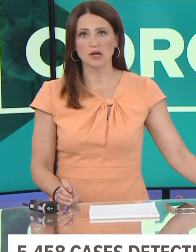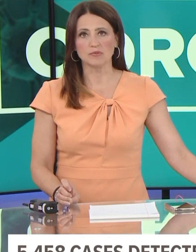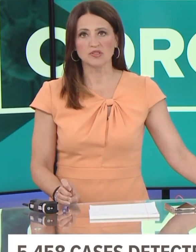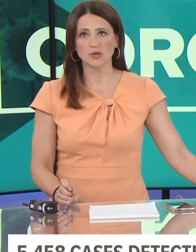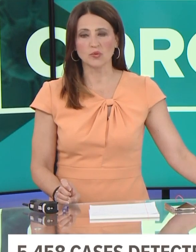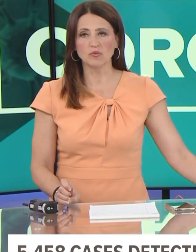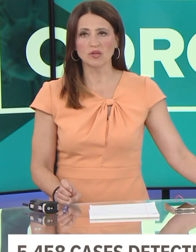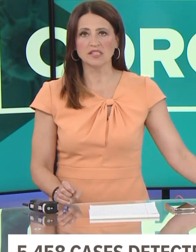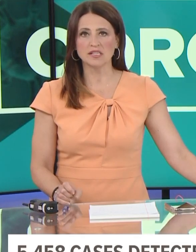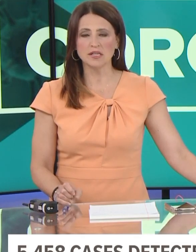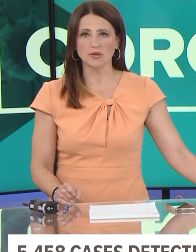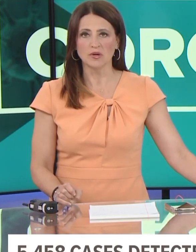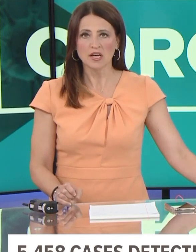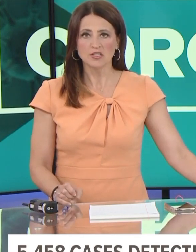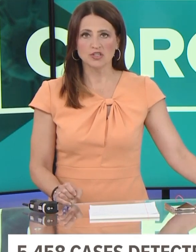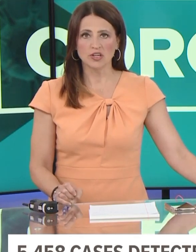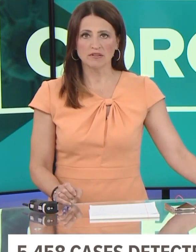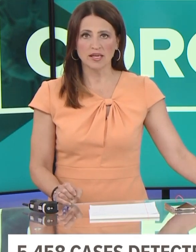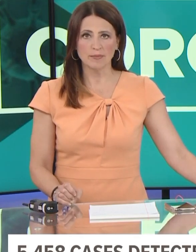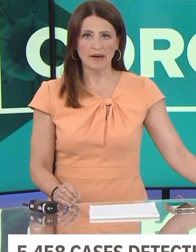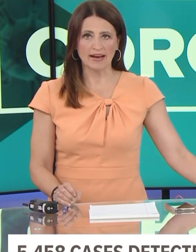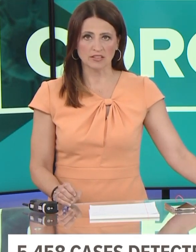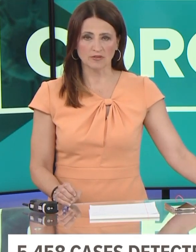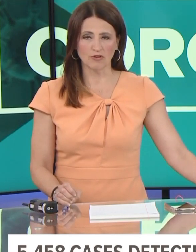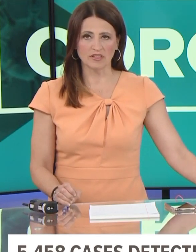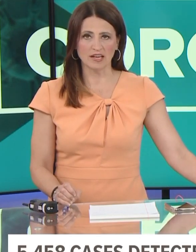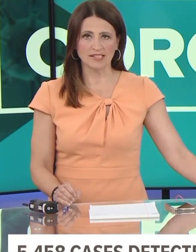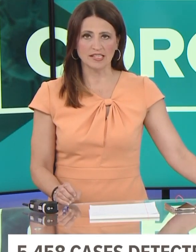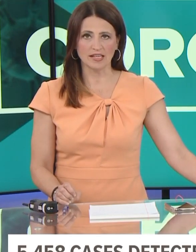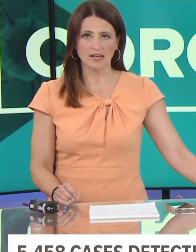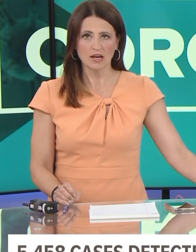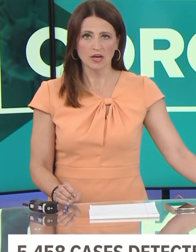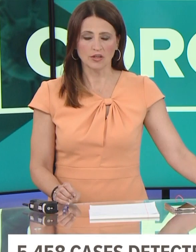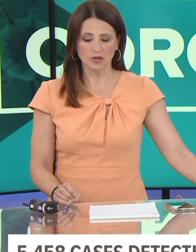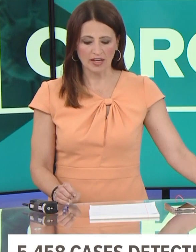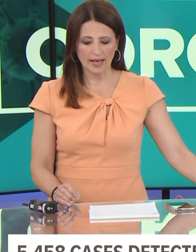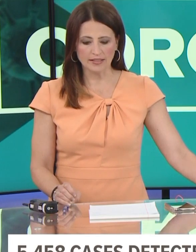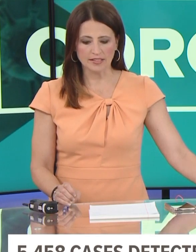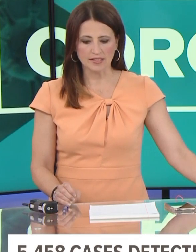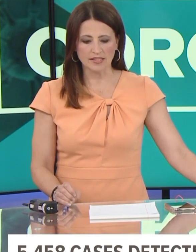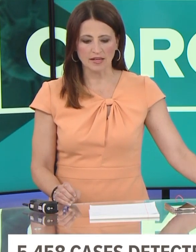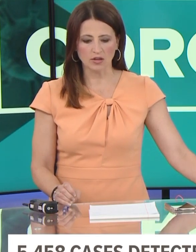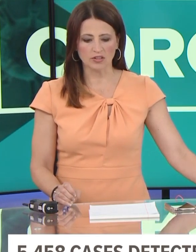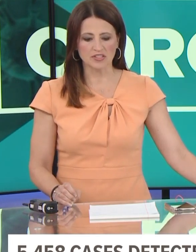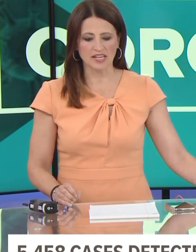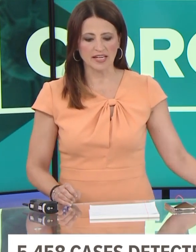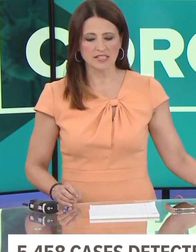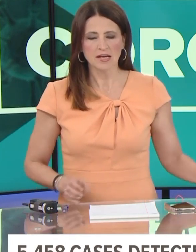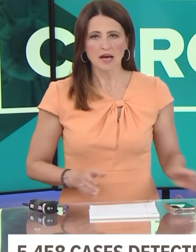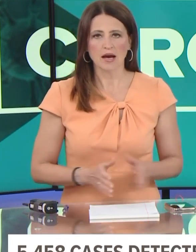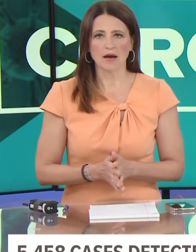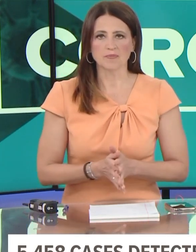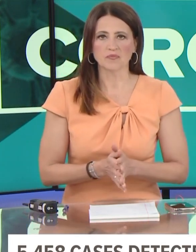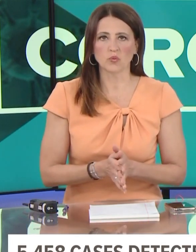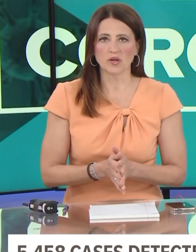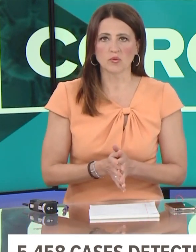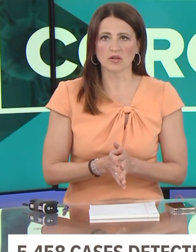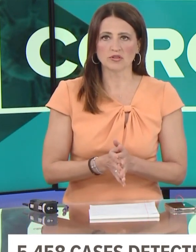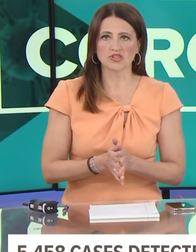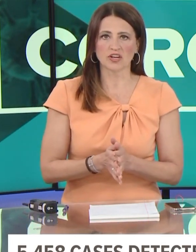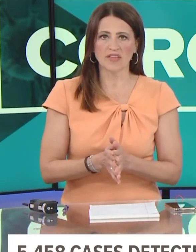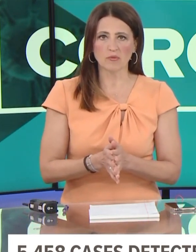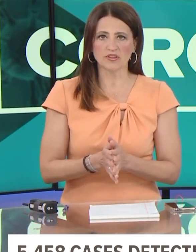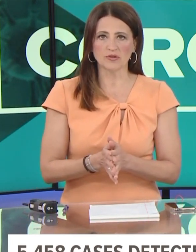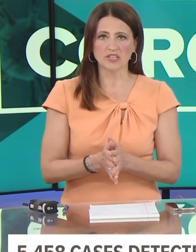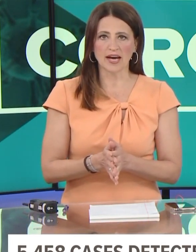nursing homes. So we will continue to share the impact of COVID-19 on our Kansans and on our state. We